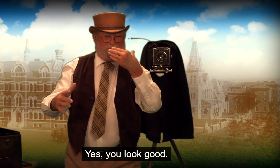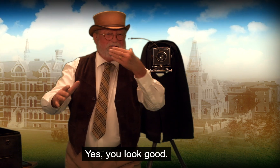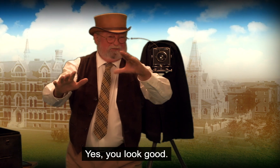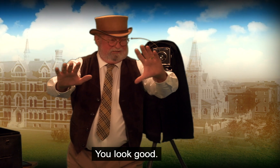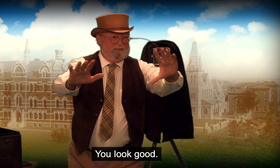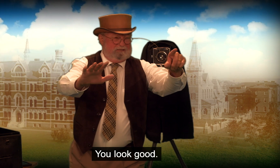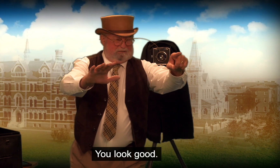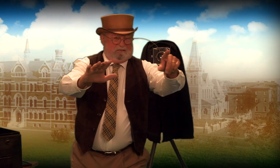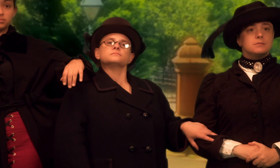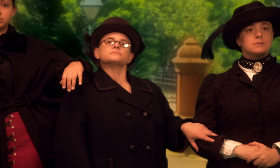good.